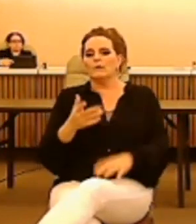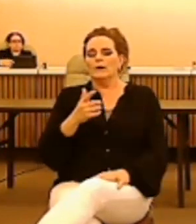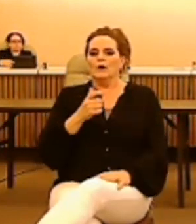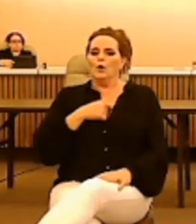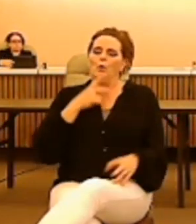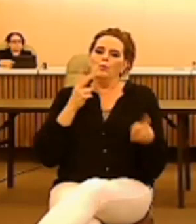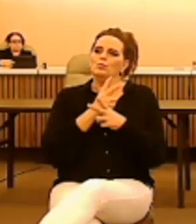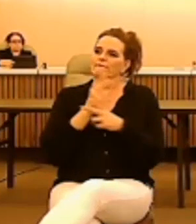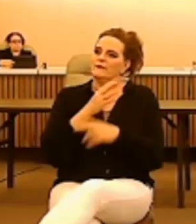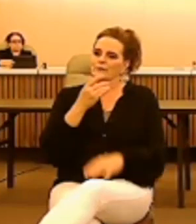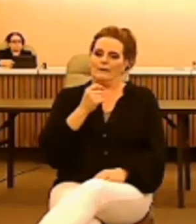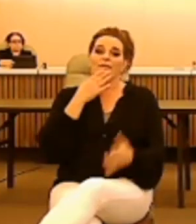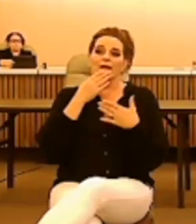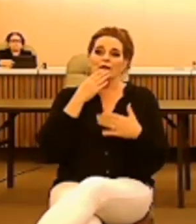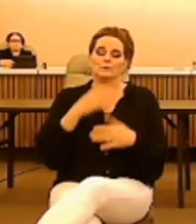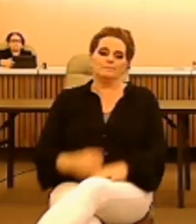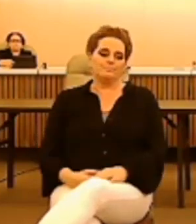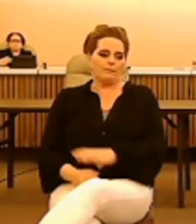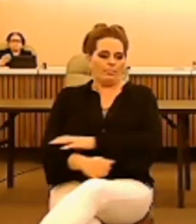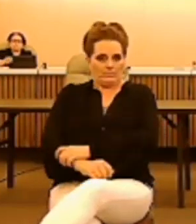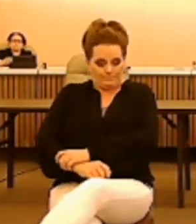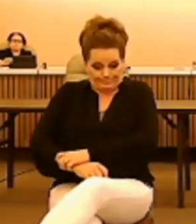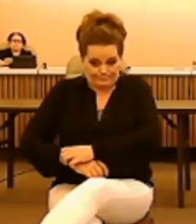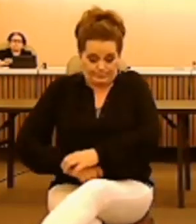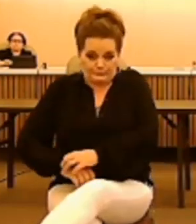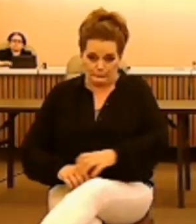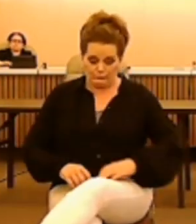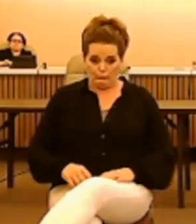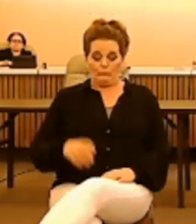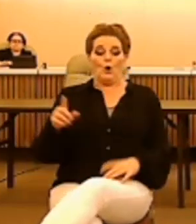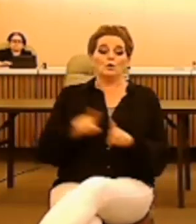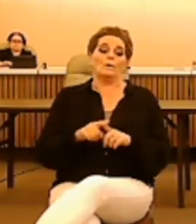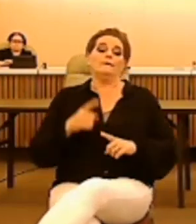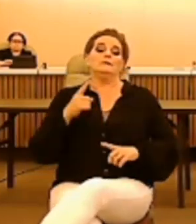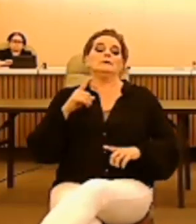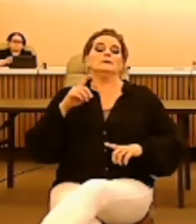to figure that out. Thank you. And fireworks.